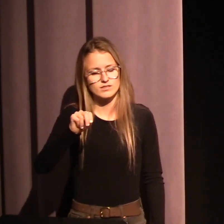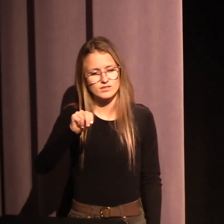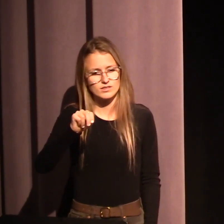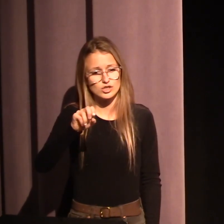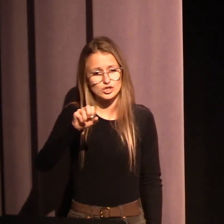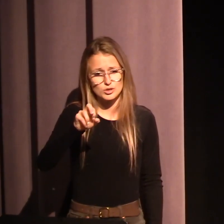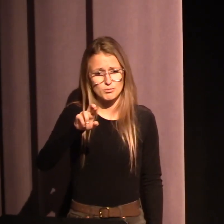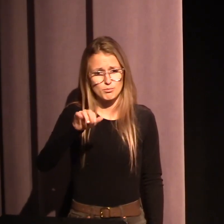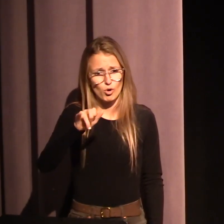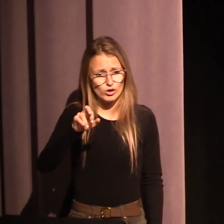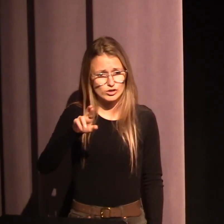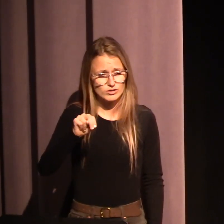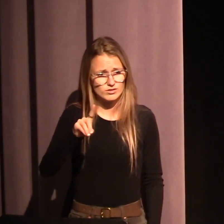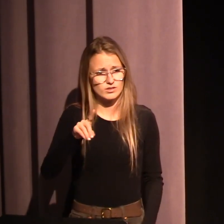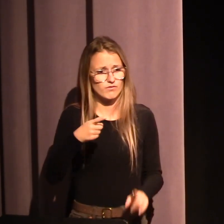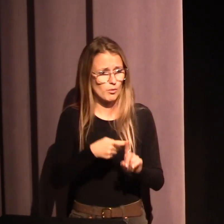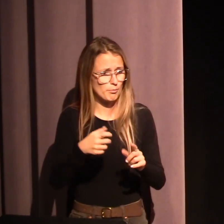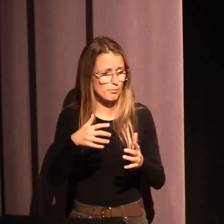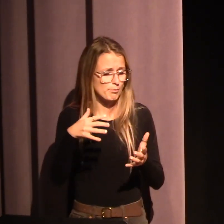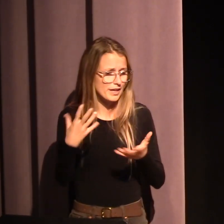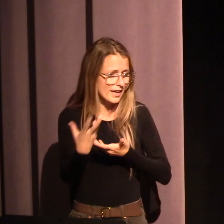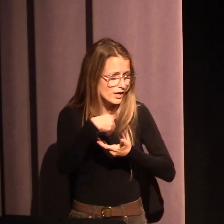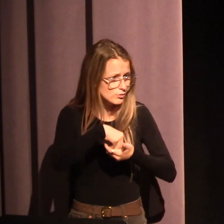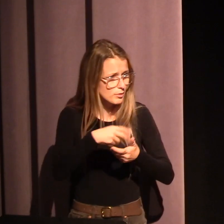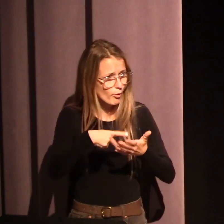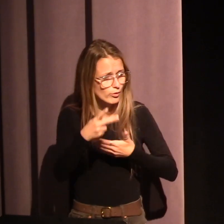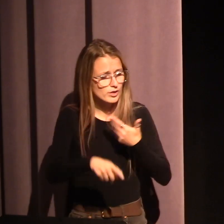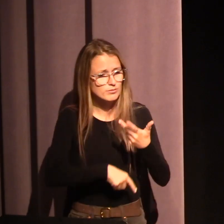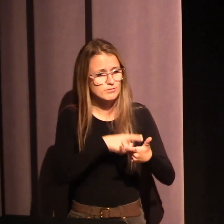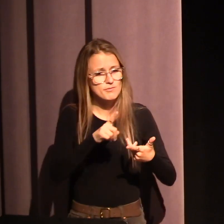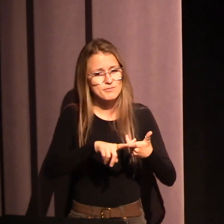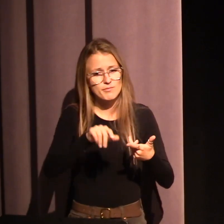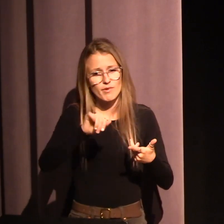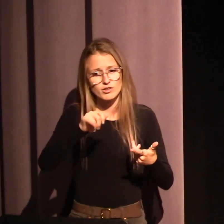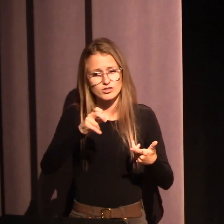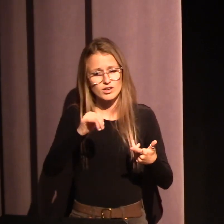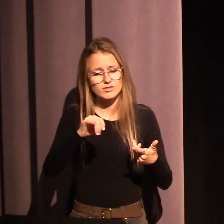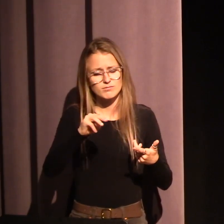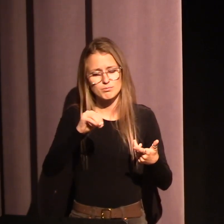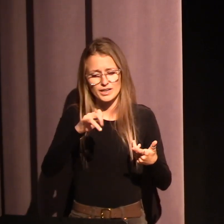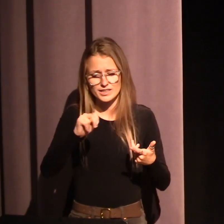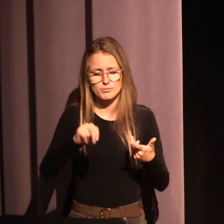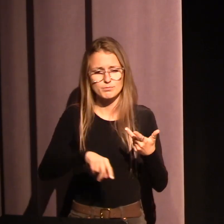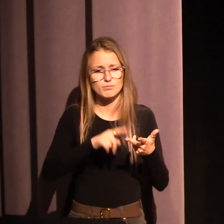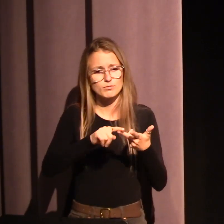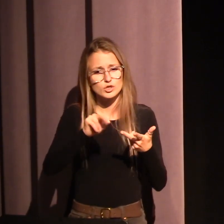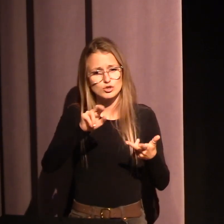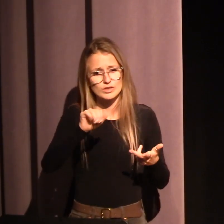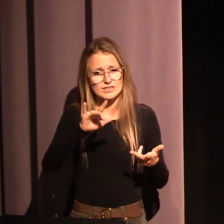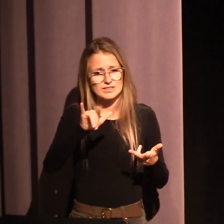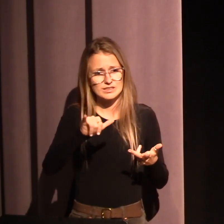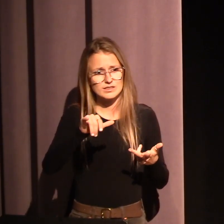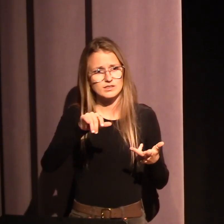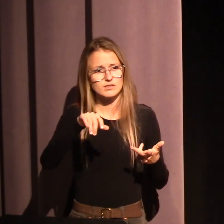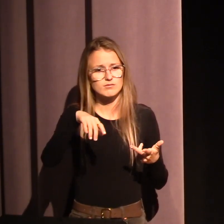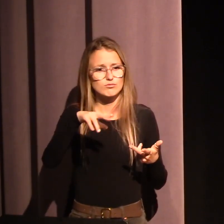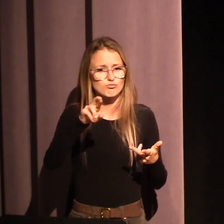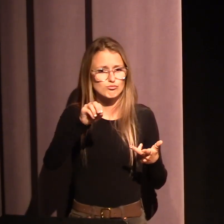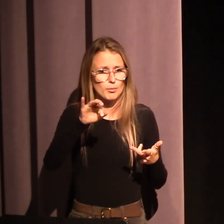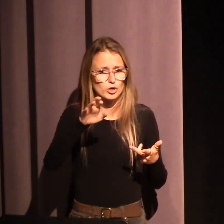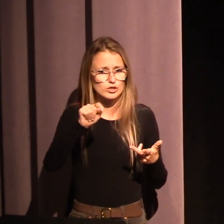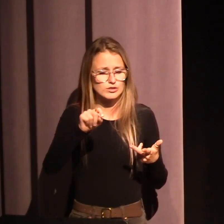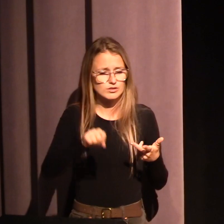Research Engagement Program, Asma Naeem, Jessica Bell Brown, Tracy Beal, Antoinette Roberts,